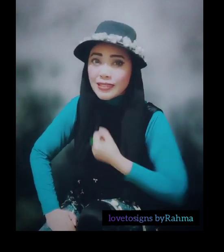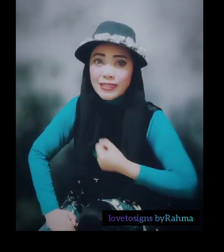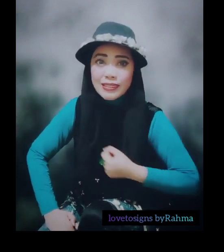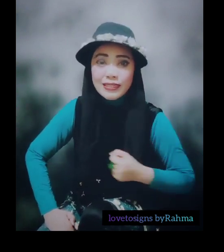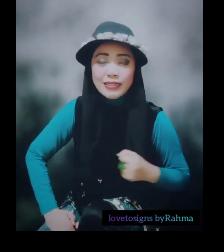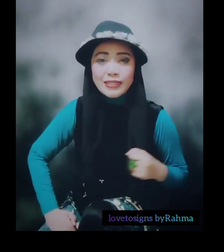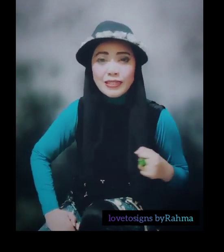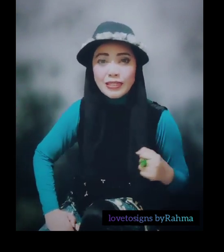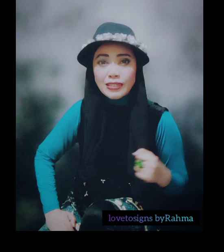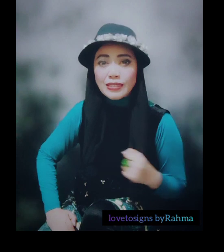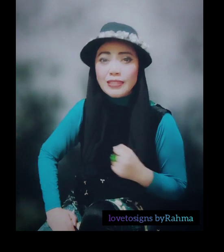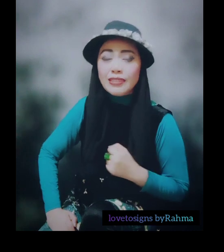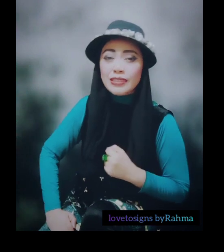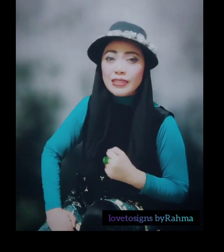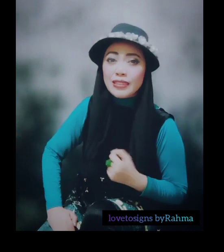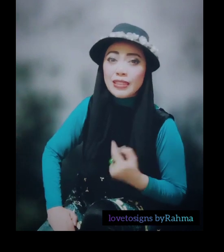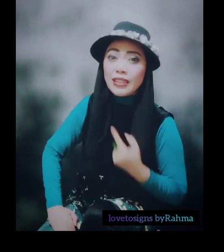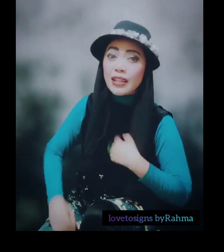reason.